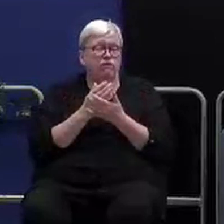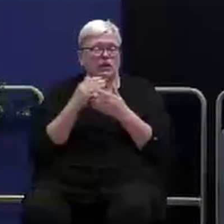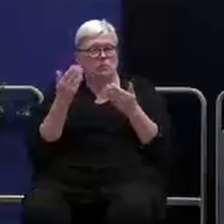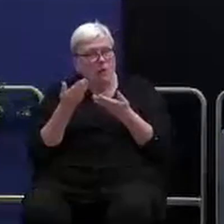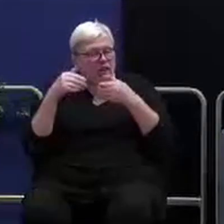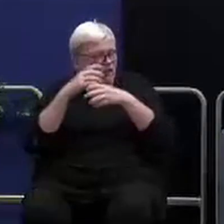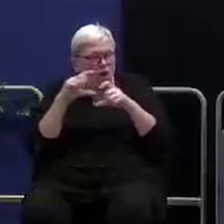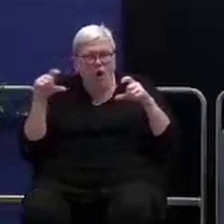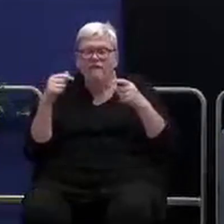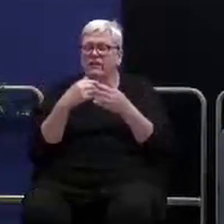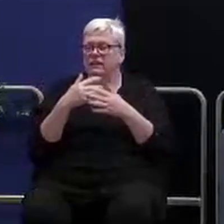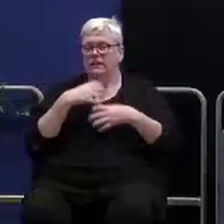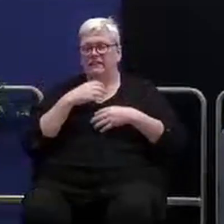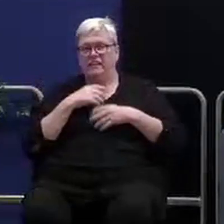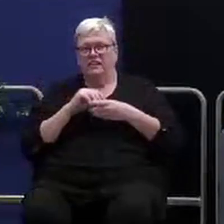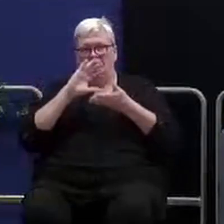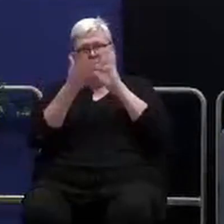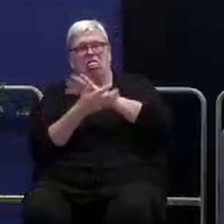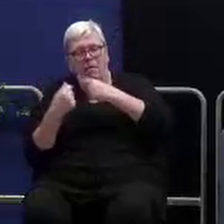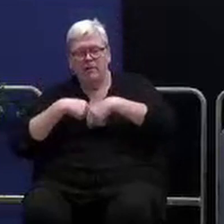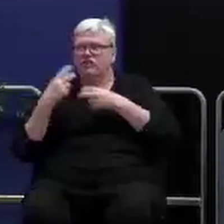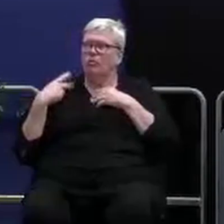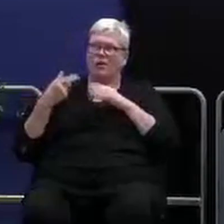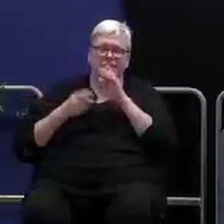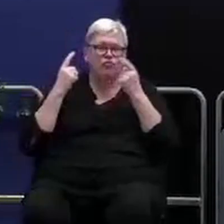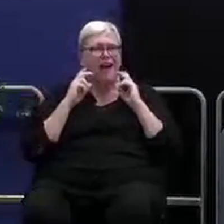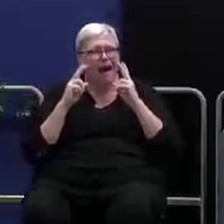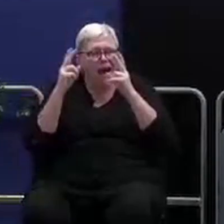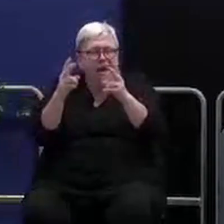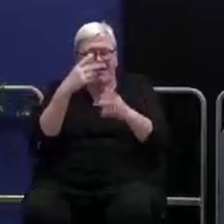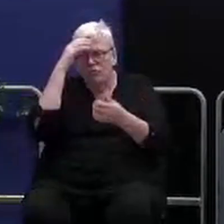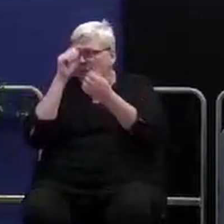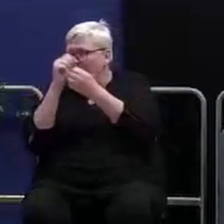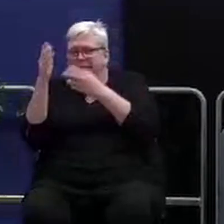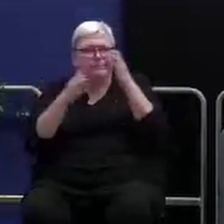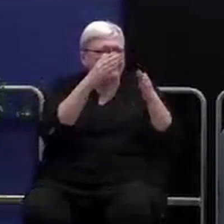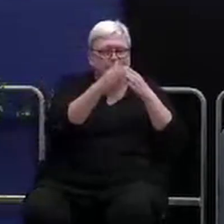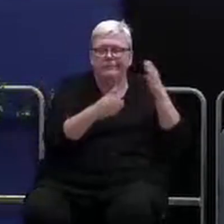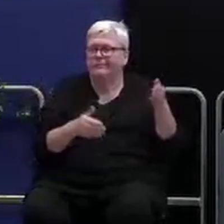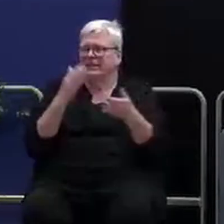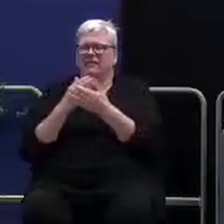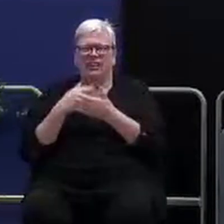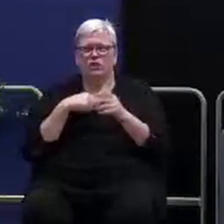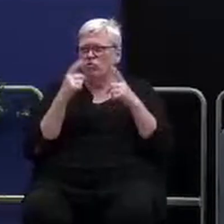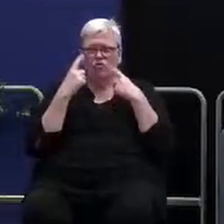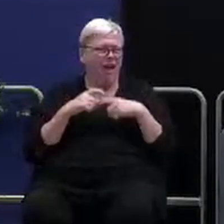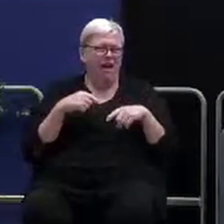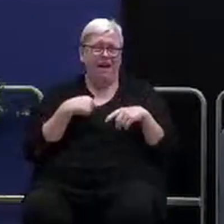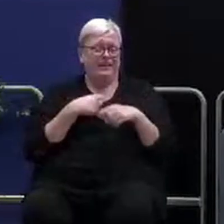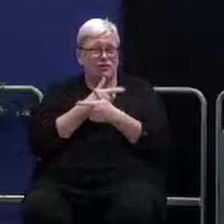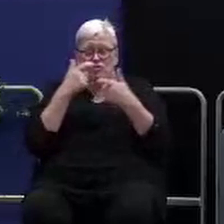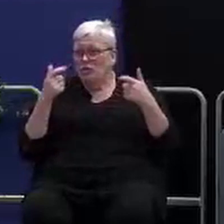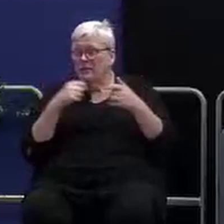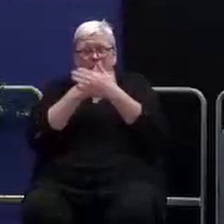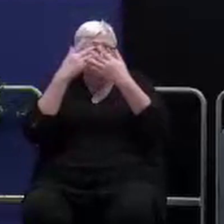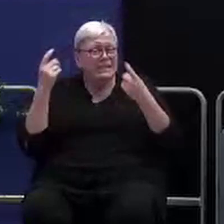and the terrible fear it might slip as you walk down the aisle. The need to memorize attendance. The fact that you don't cry. But so much of the